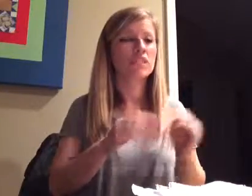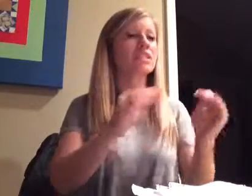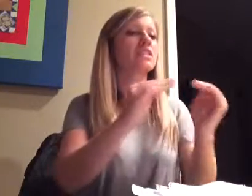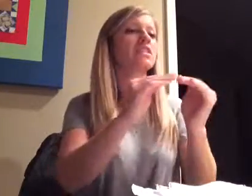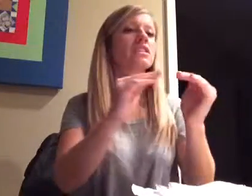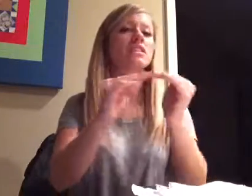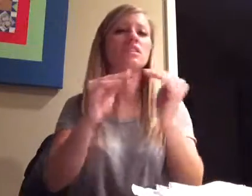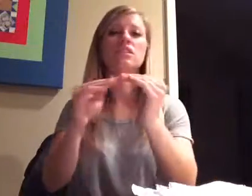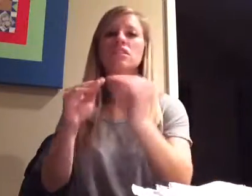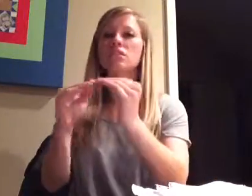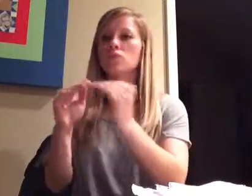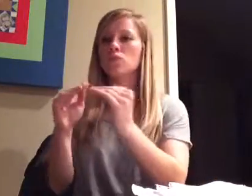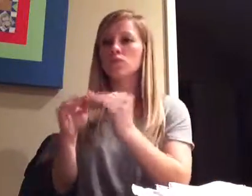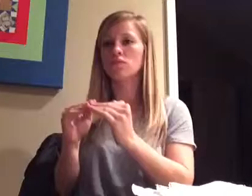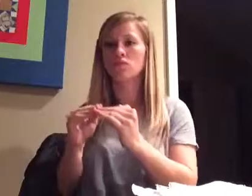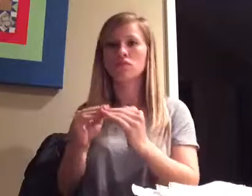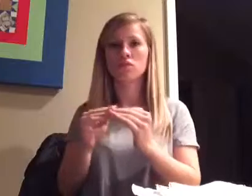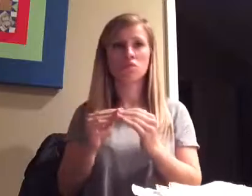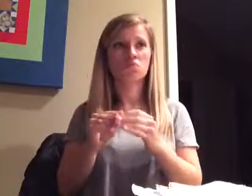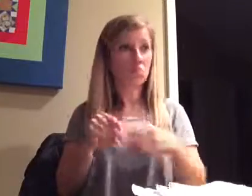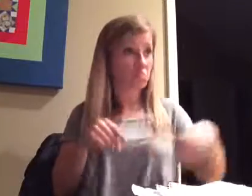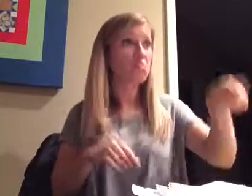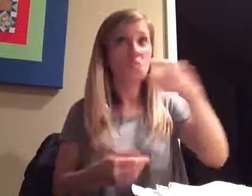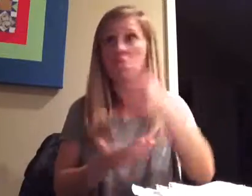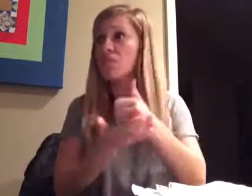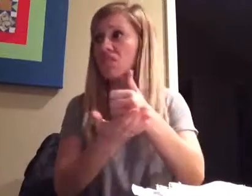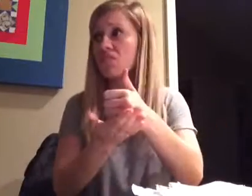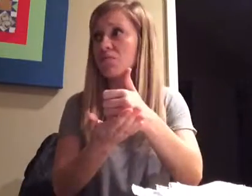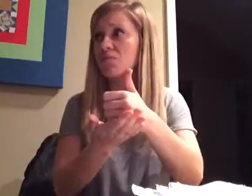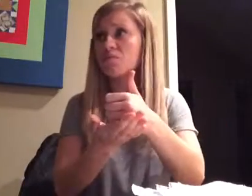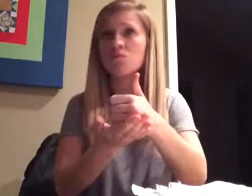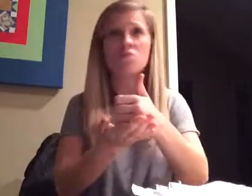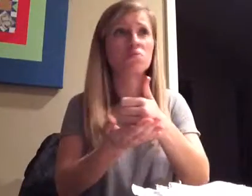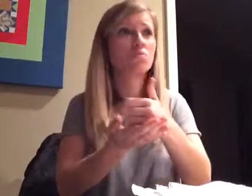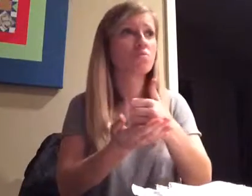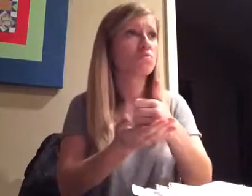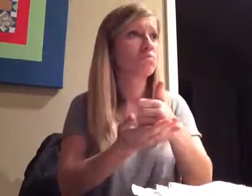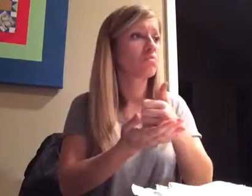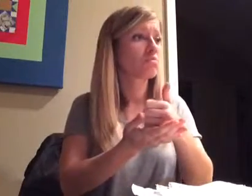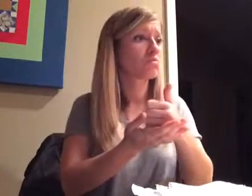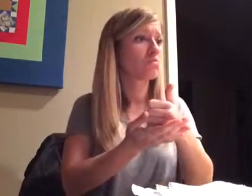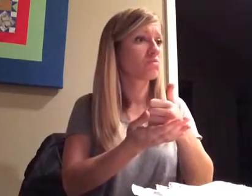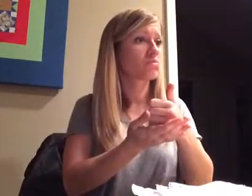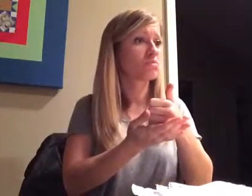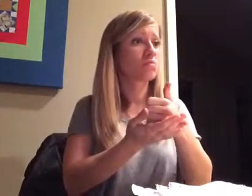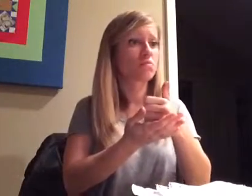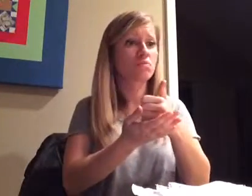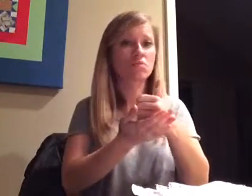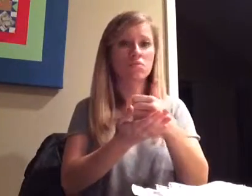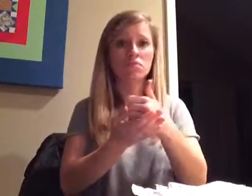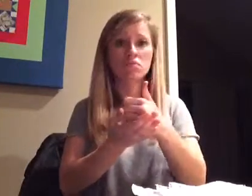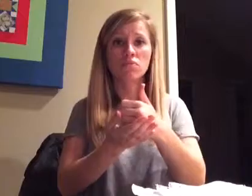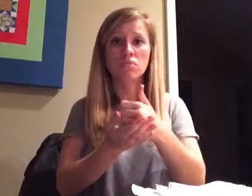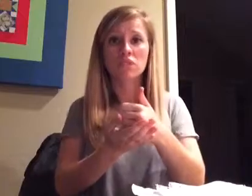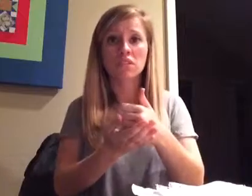So will you join in the battle to give every citizen the full equality which God enjoins and